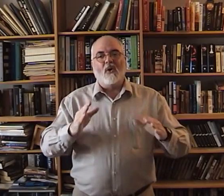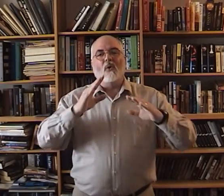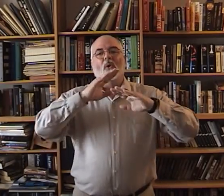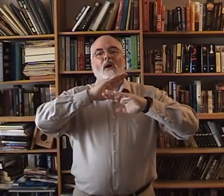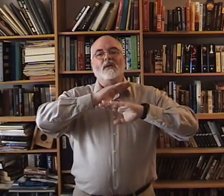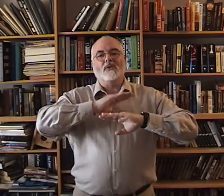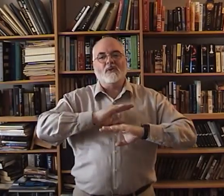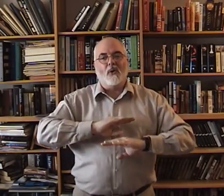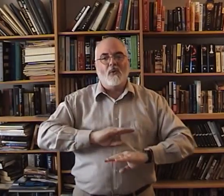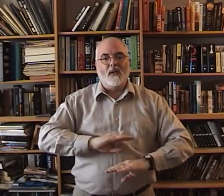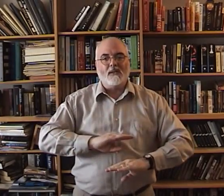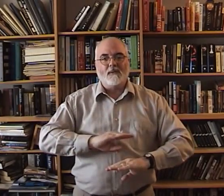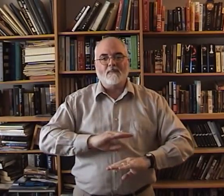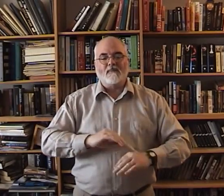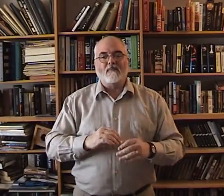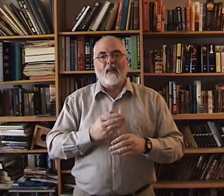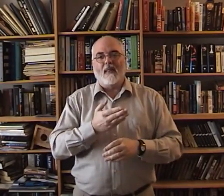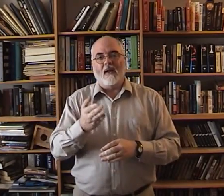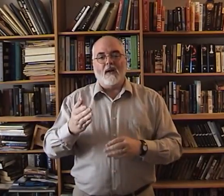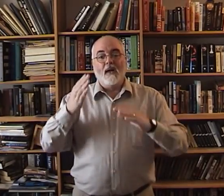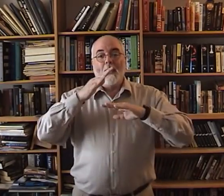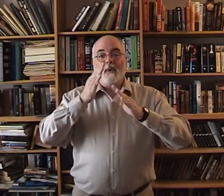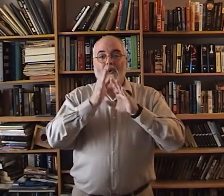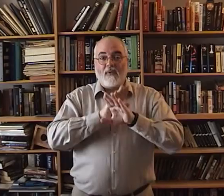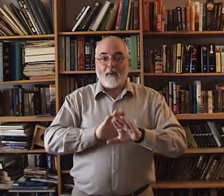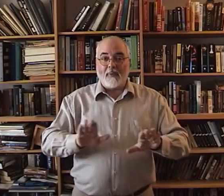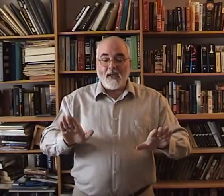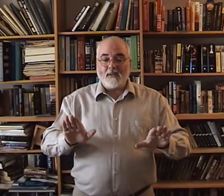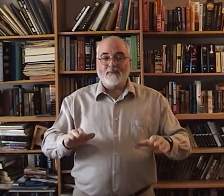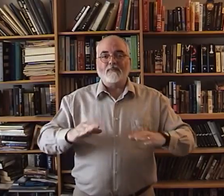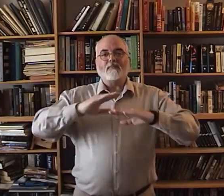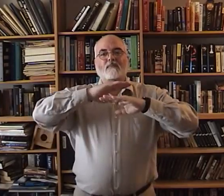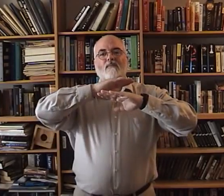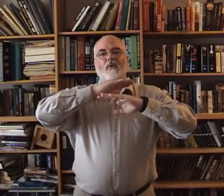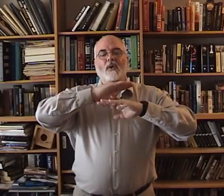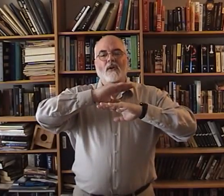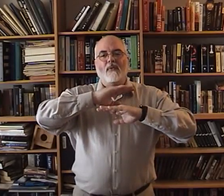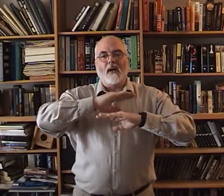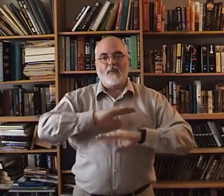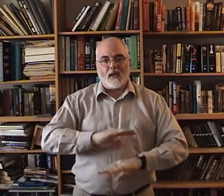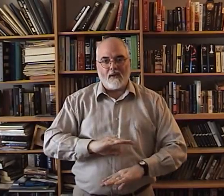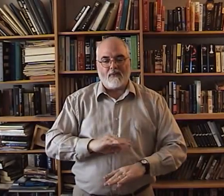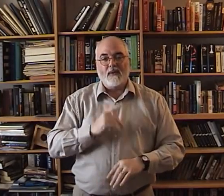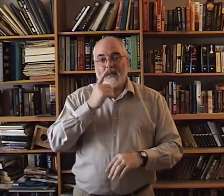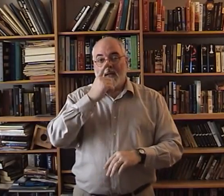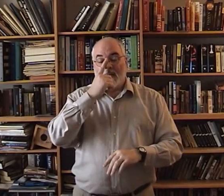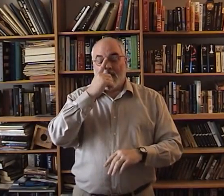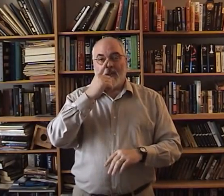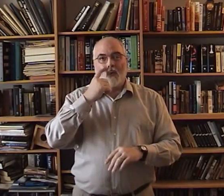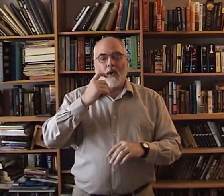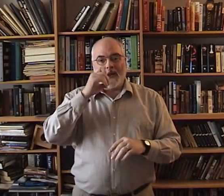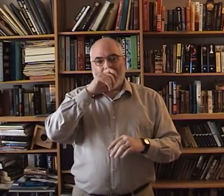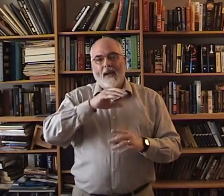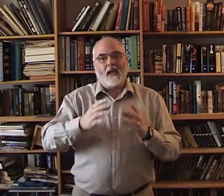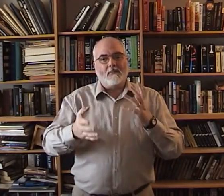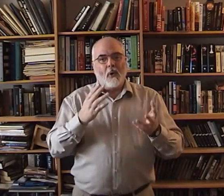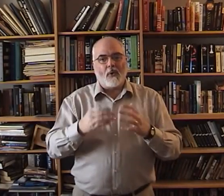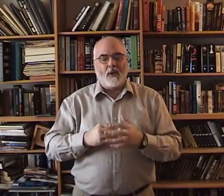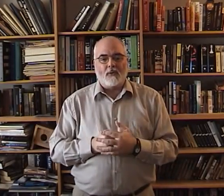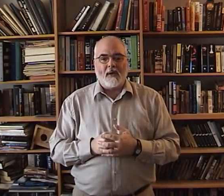or a solace there. You're going to find peace. You're going to find relief. The word kind of has both of those meanings